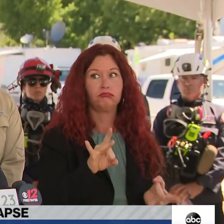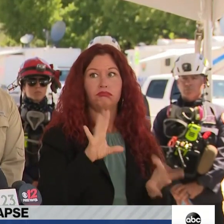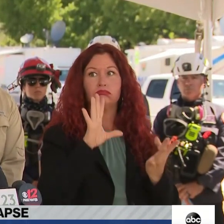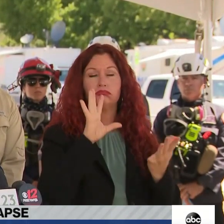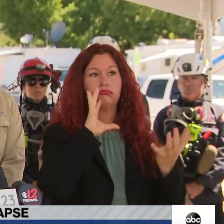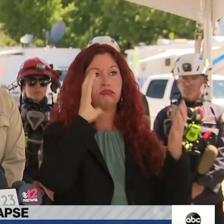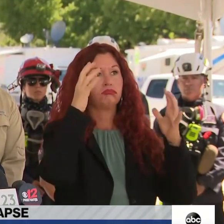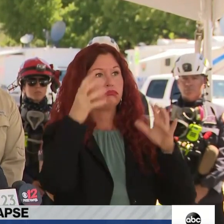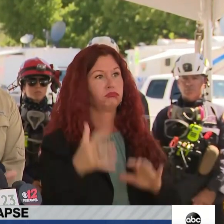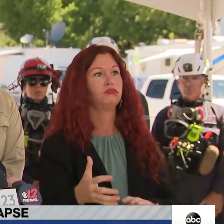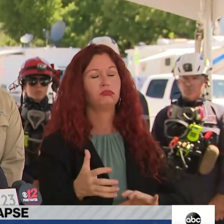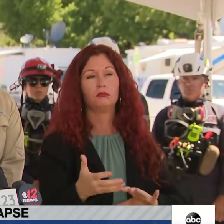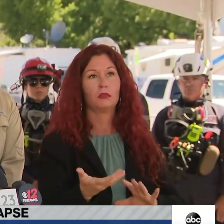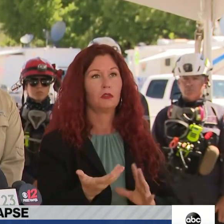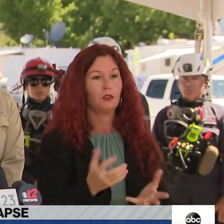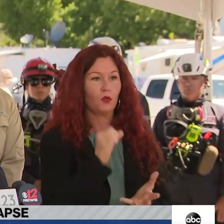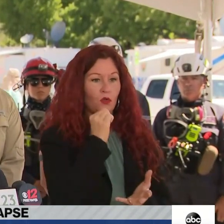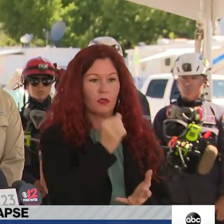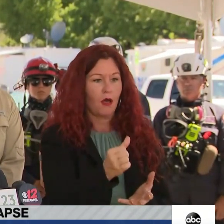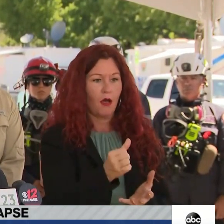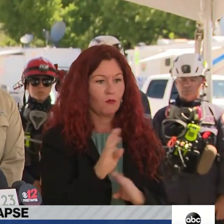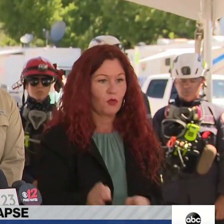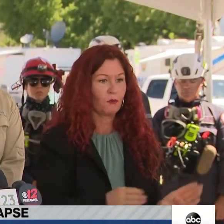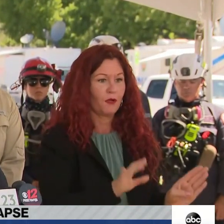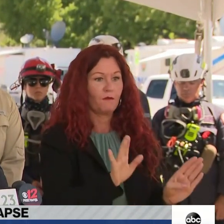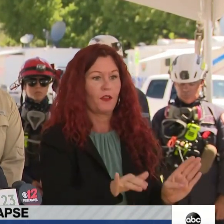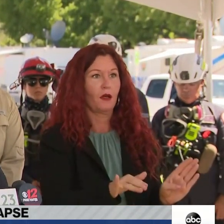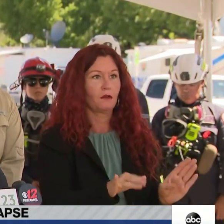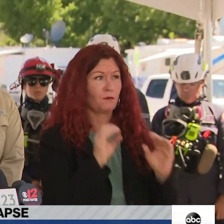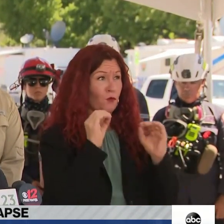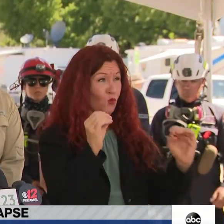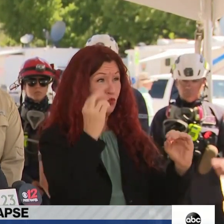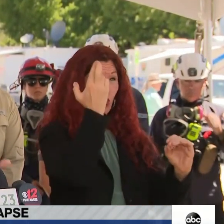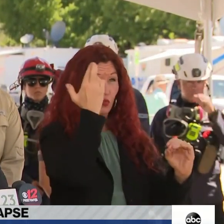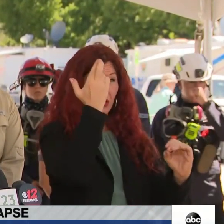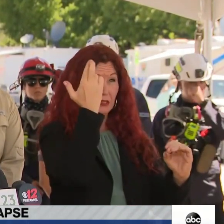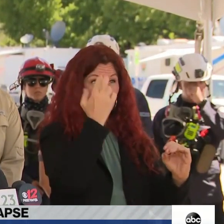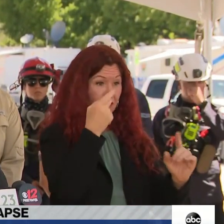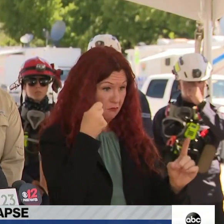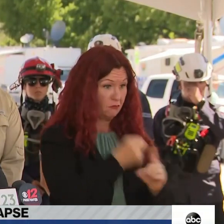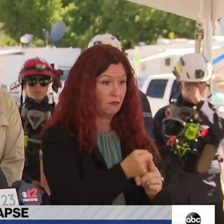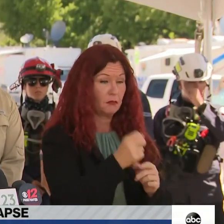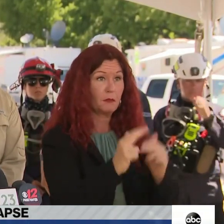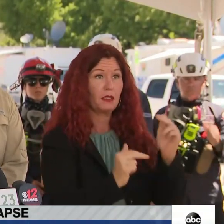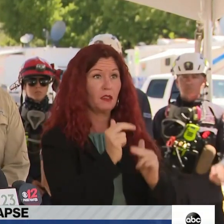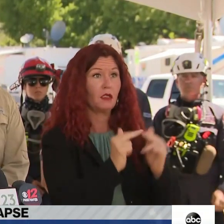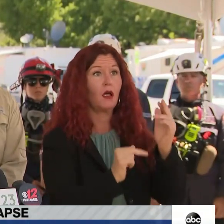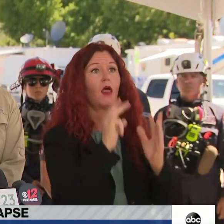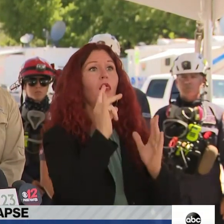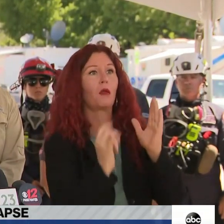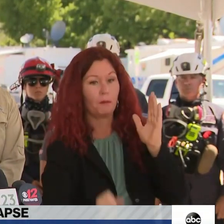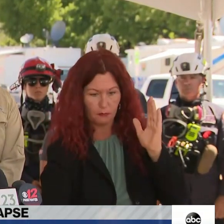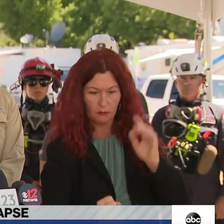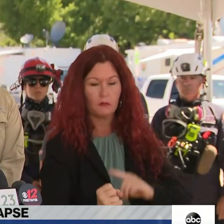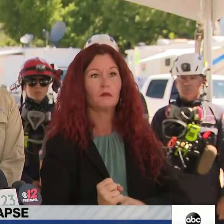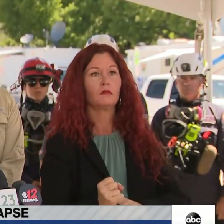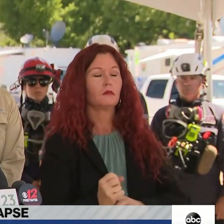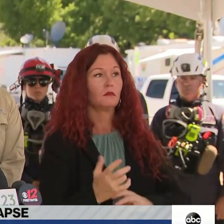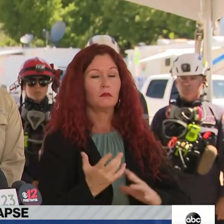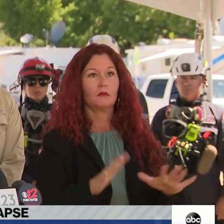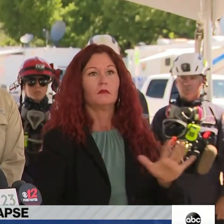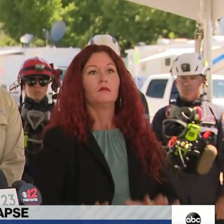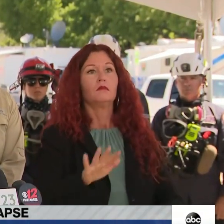seen, just because you would not think a building would just collapse in the middle of the night. And so I think the shock was unlike anything I've ever